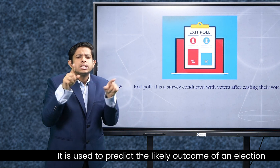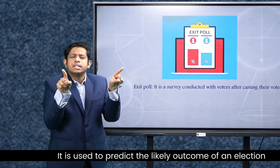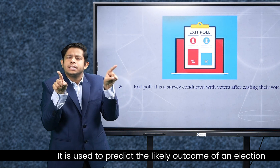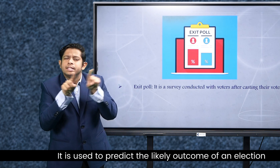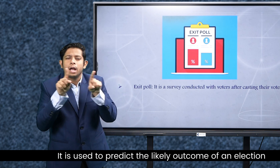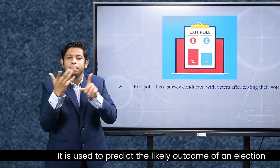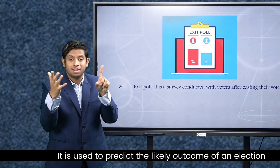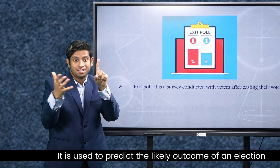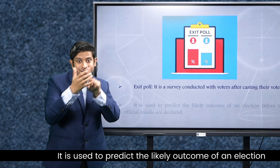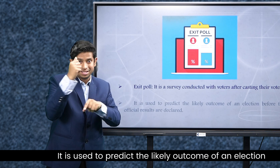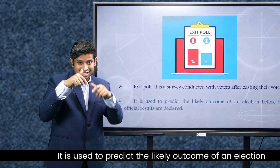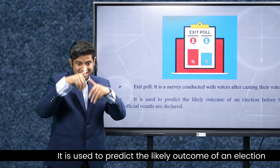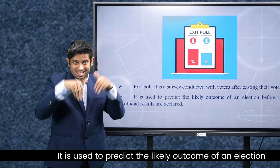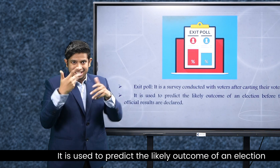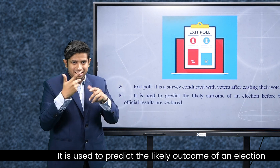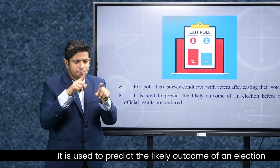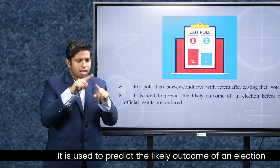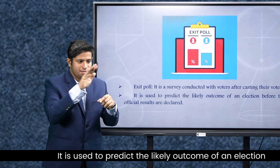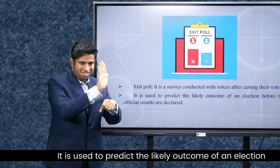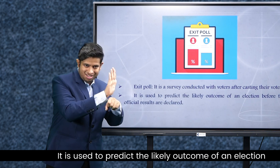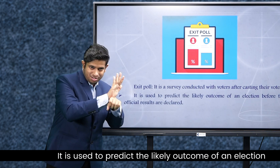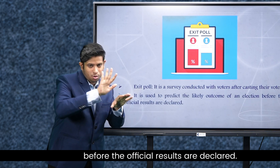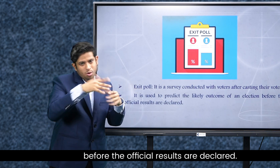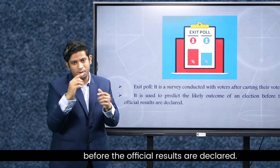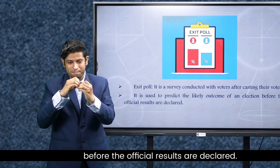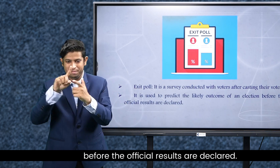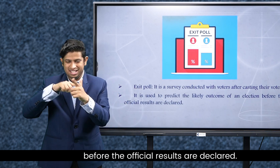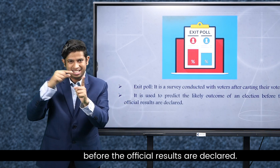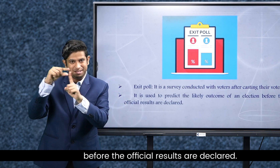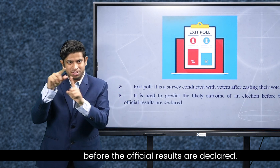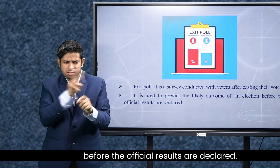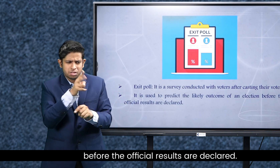It is used to predict the likely outcome of an election before the official results are declared.